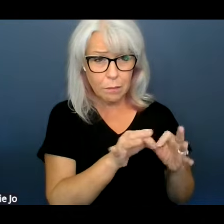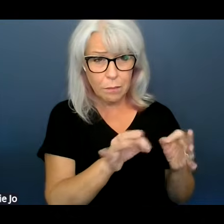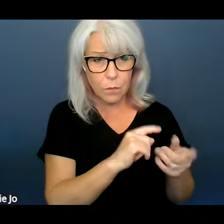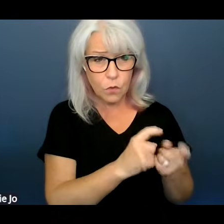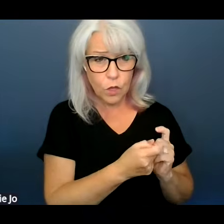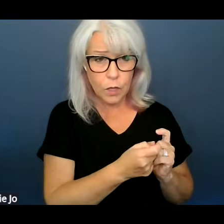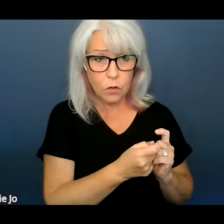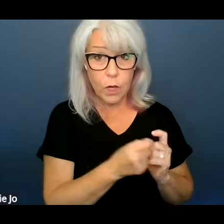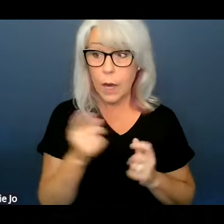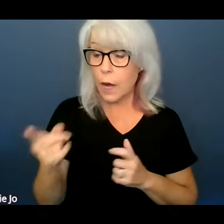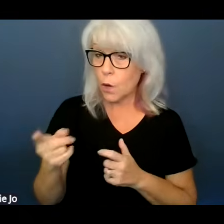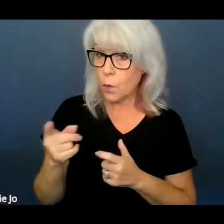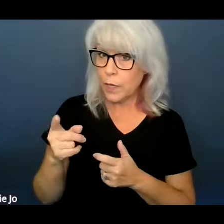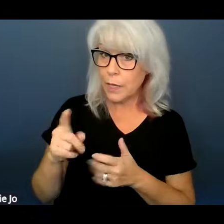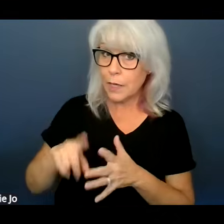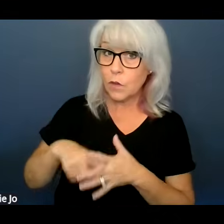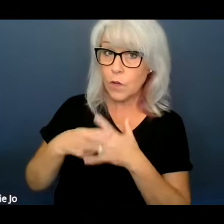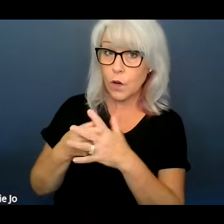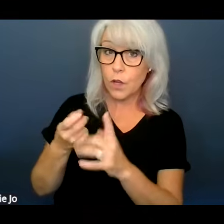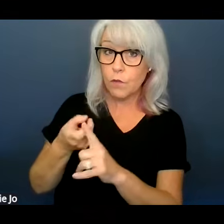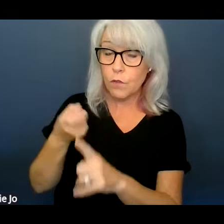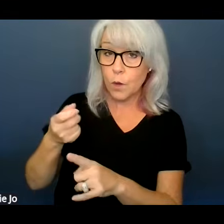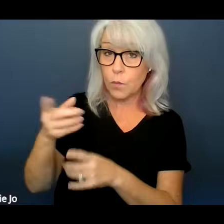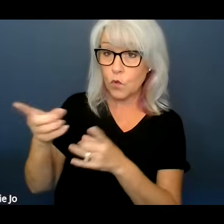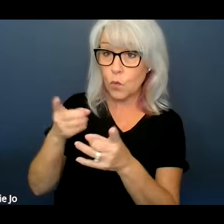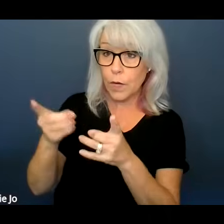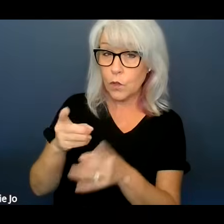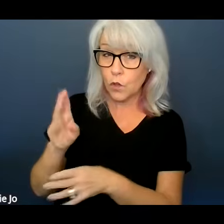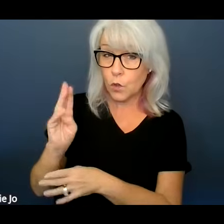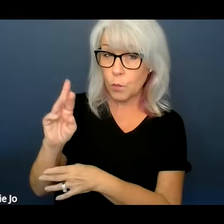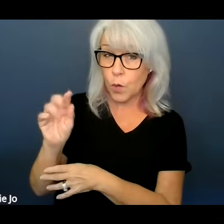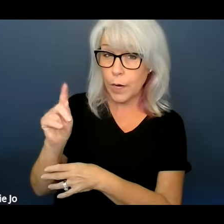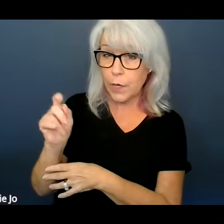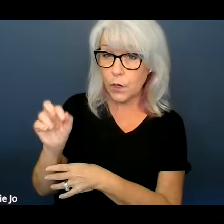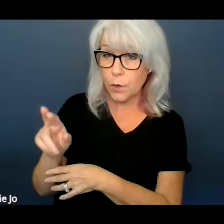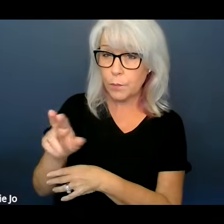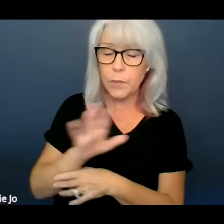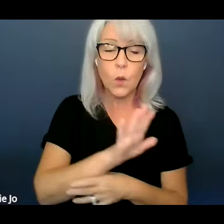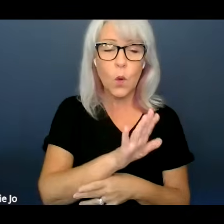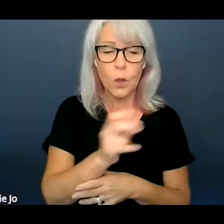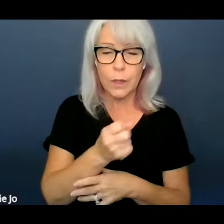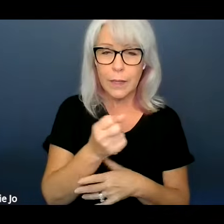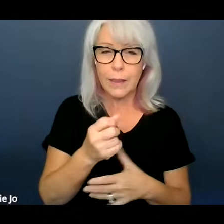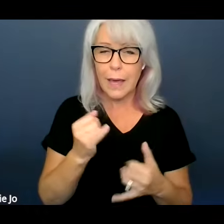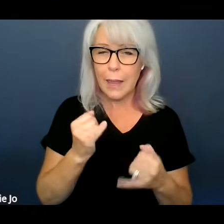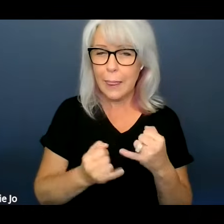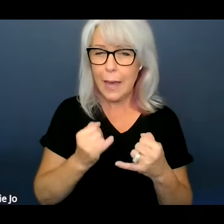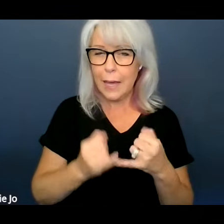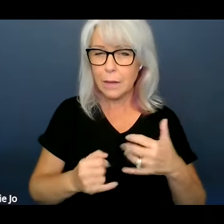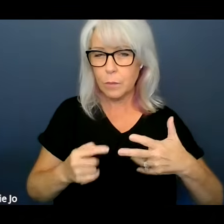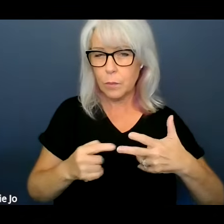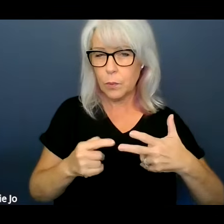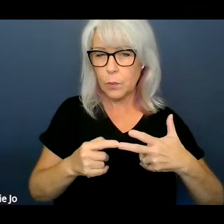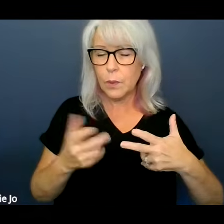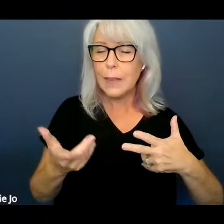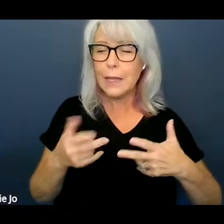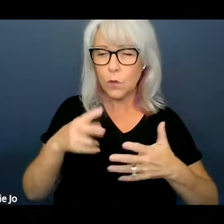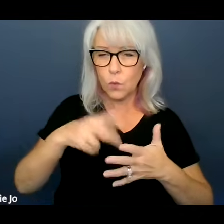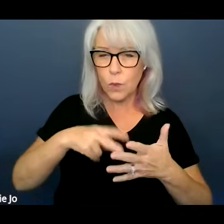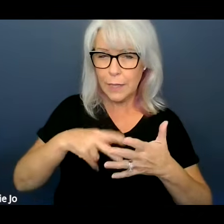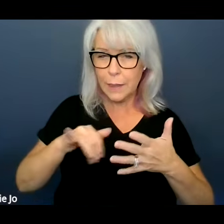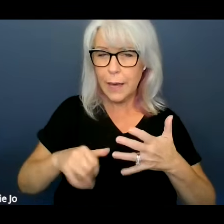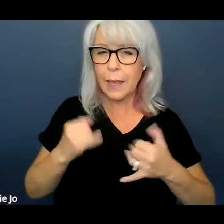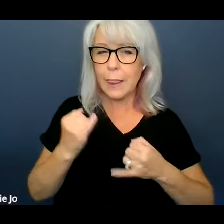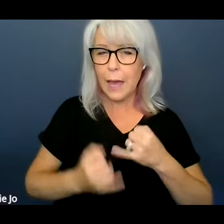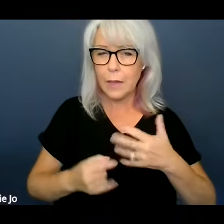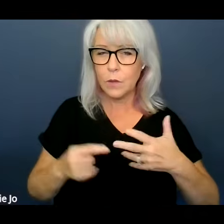Are we starting from Director Braders? Looking. Let's do that last bullet point first. It says that you're changing. Let's read that last That's bullet okay. point out